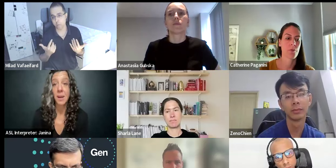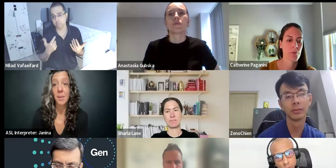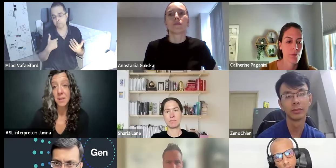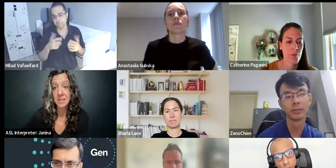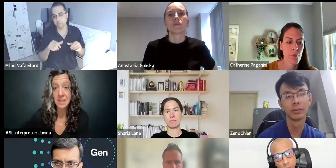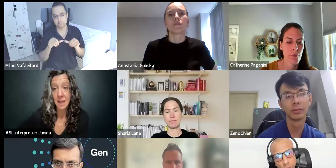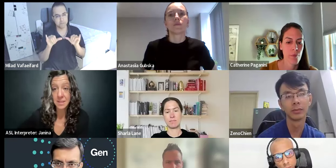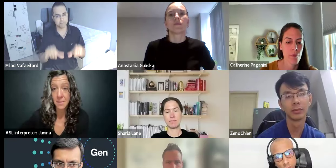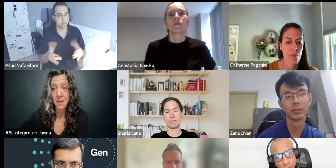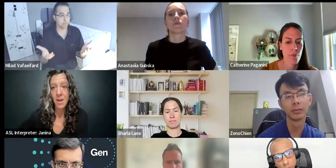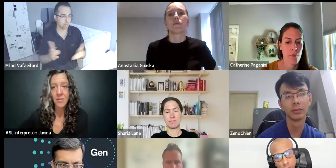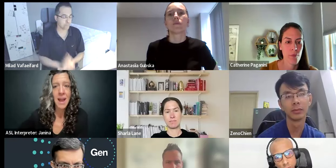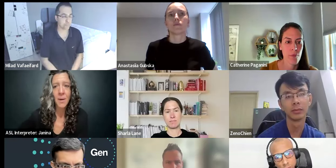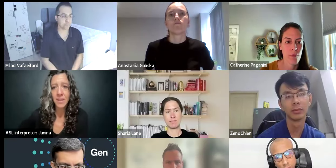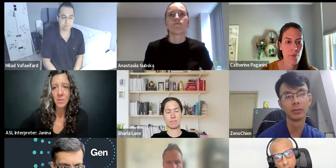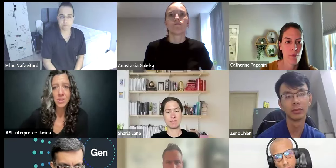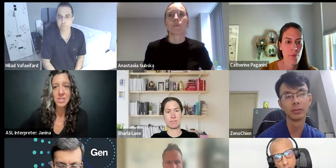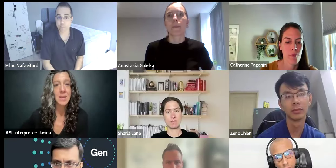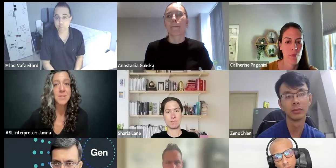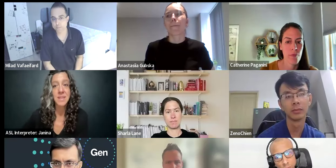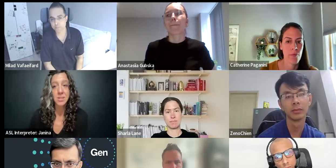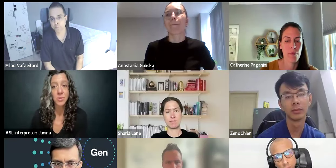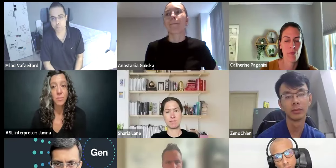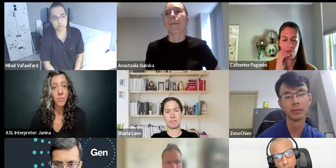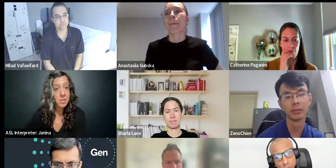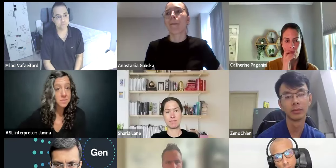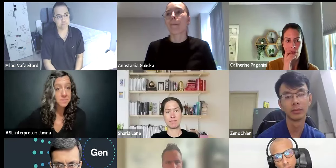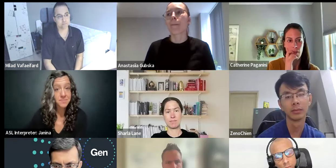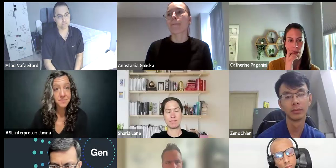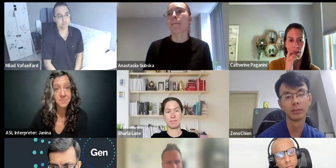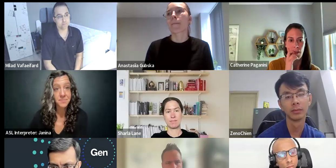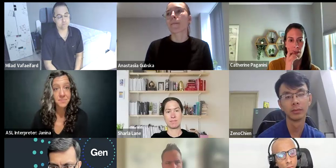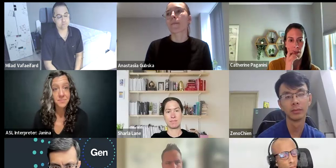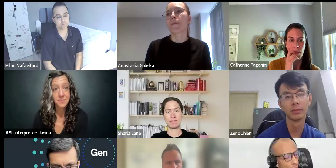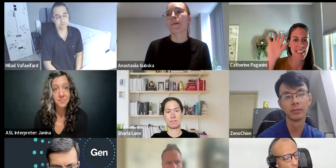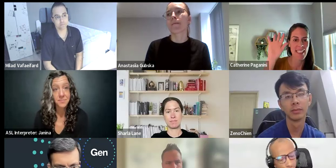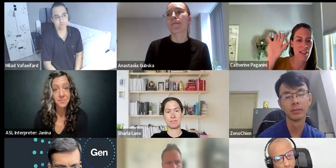have different opinions at that time. For now, I think we should just keep the status quo. Thoughts?